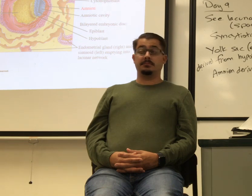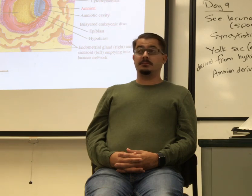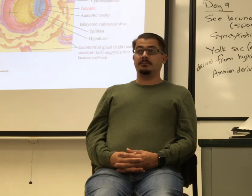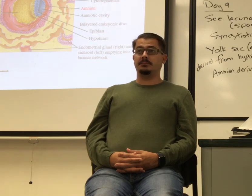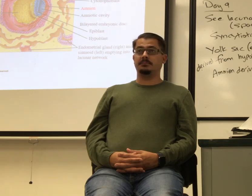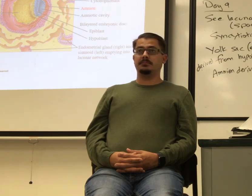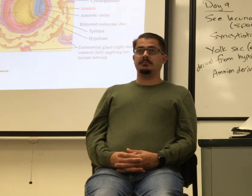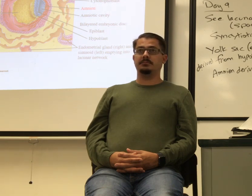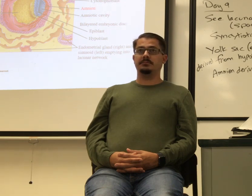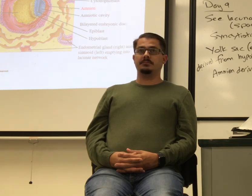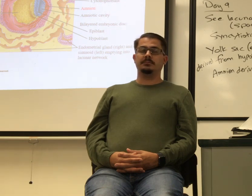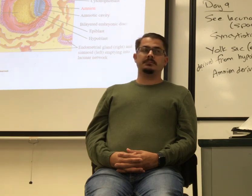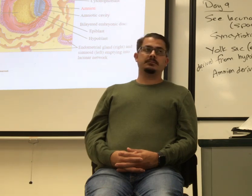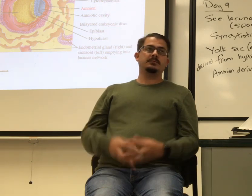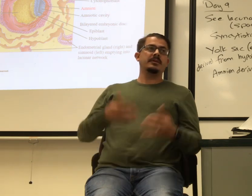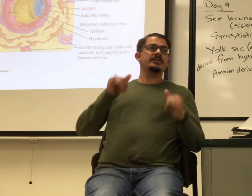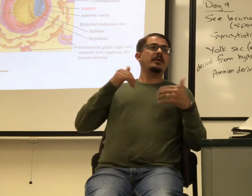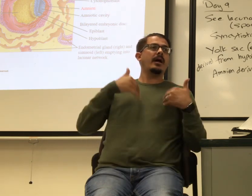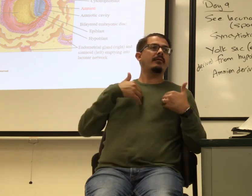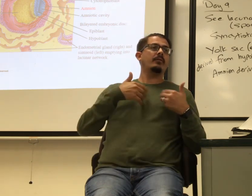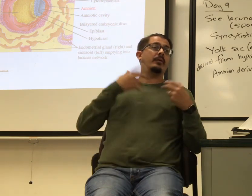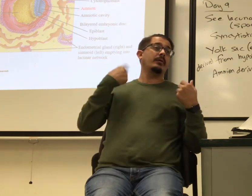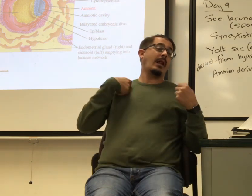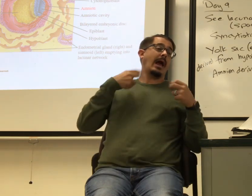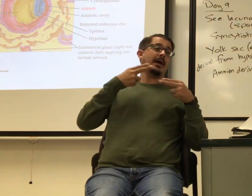We still have our, what I call the two balloons.